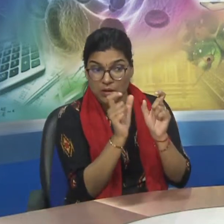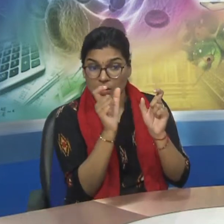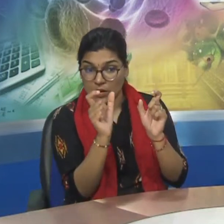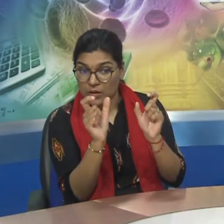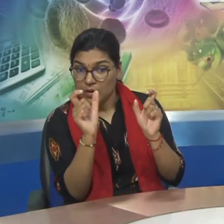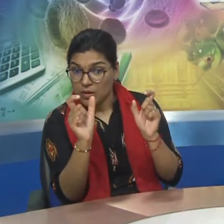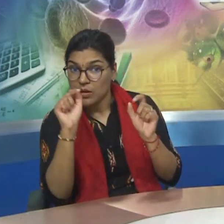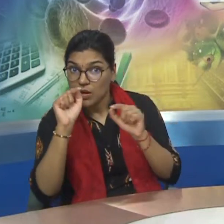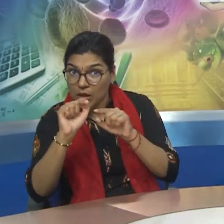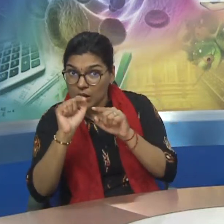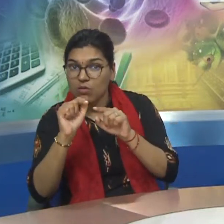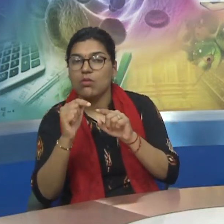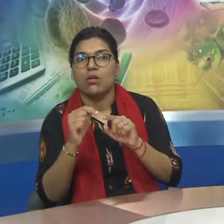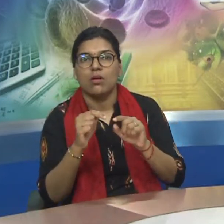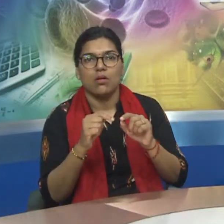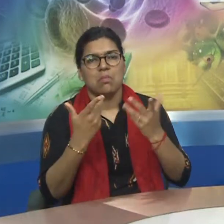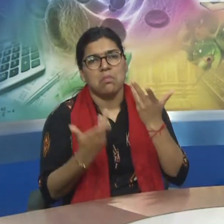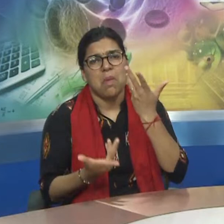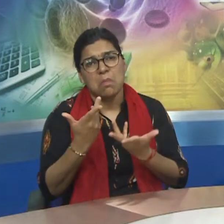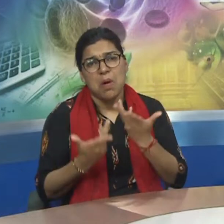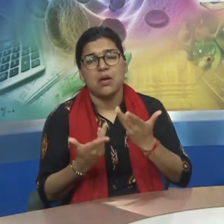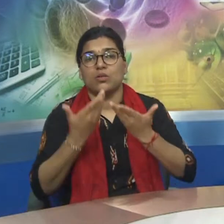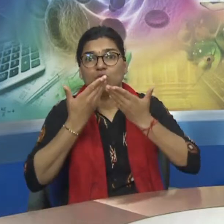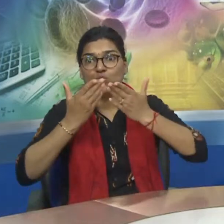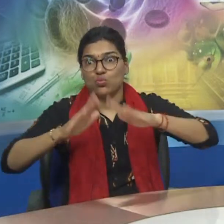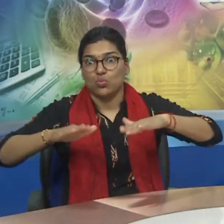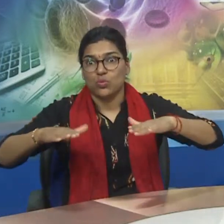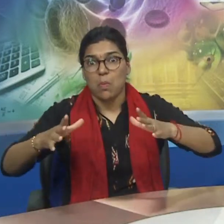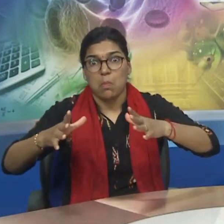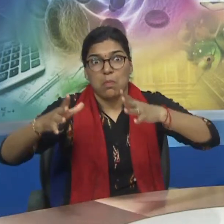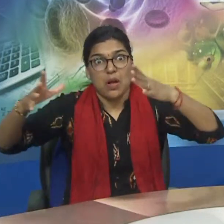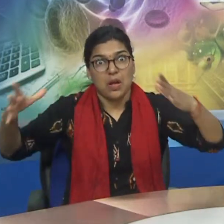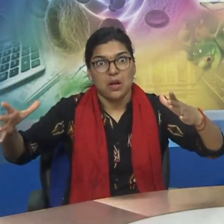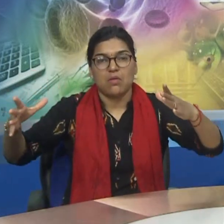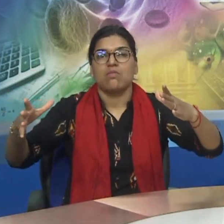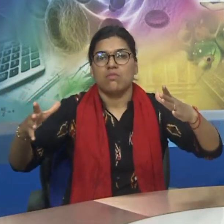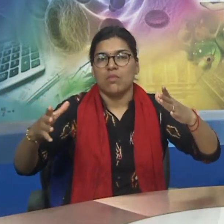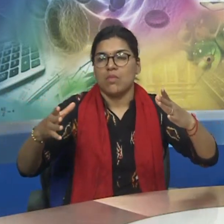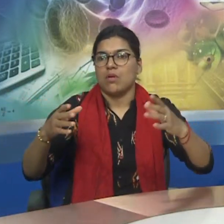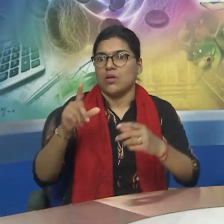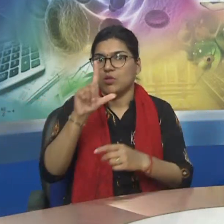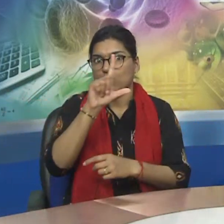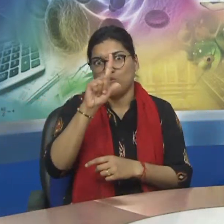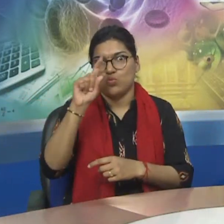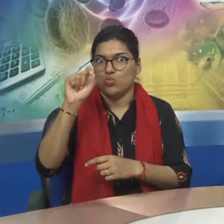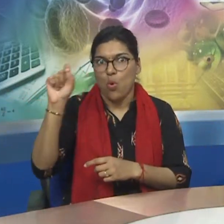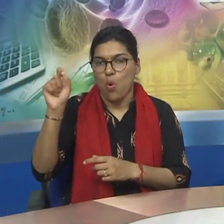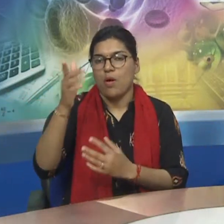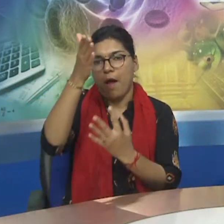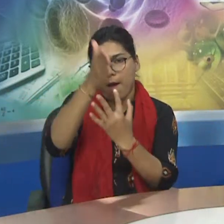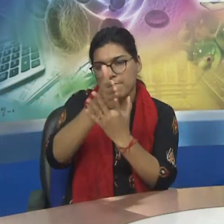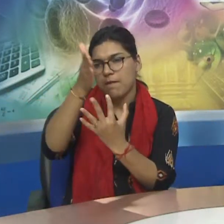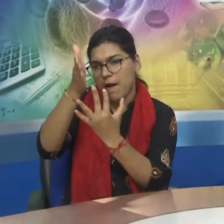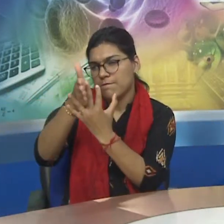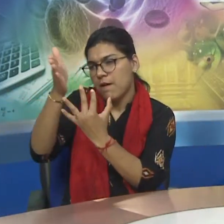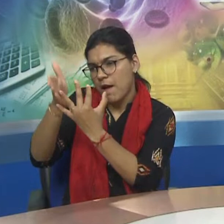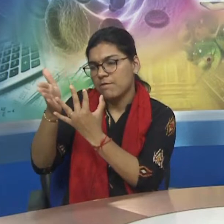circle. When we click on that insert worksheet tab, which is shown here,